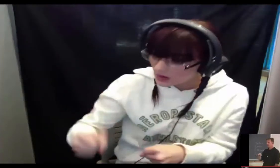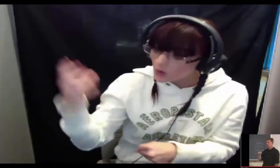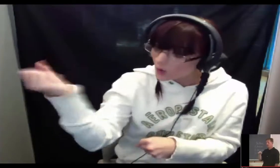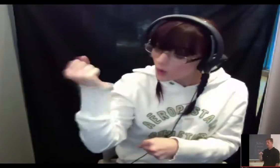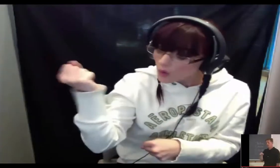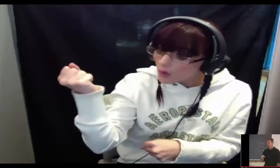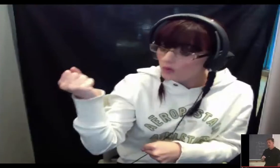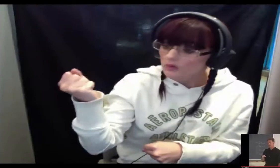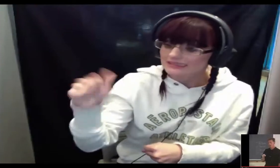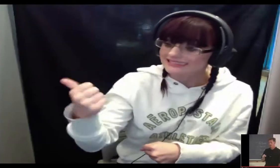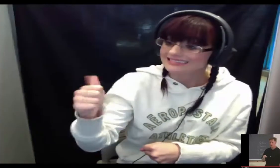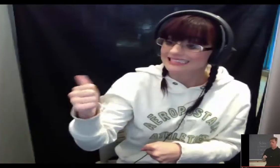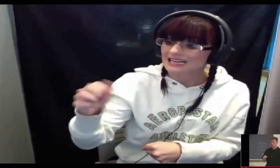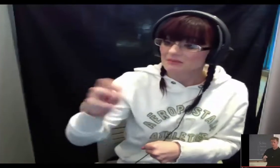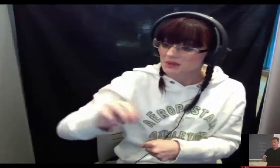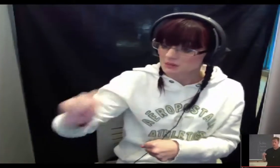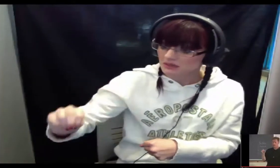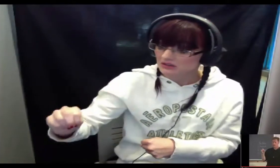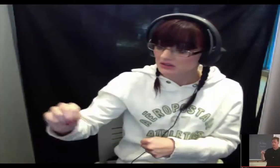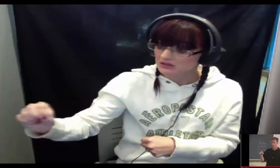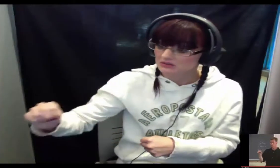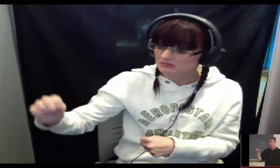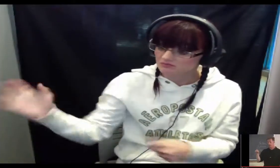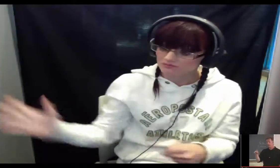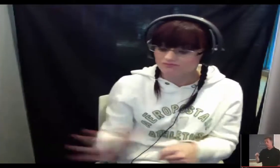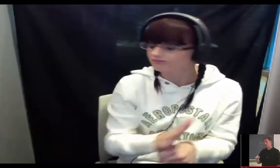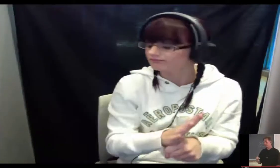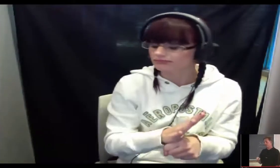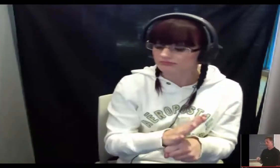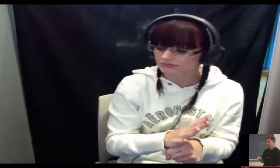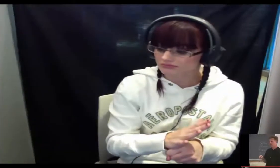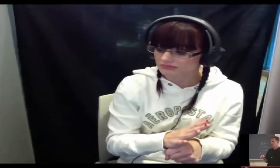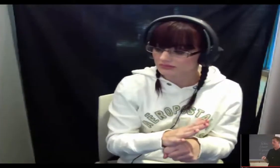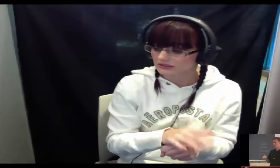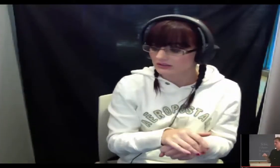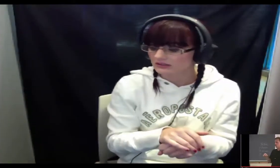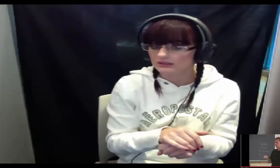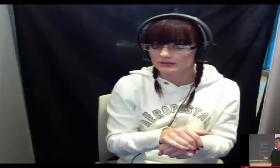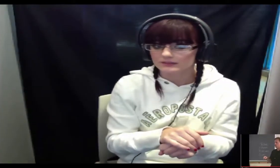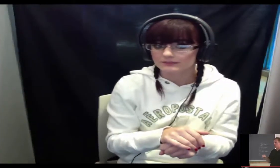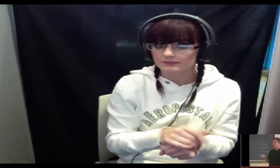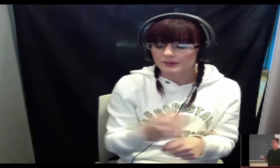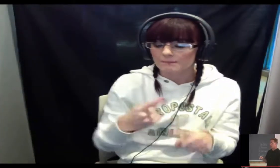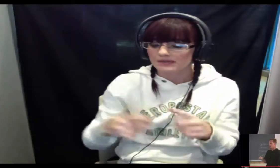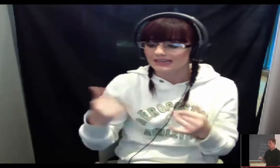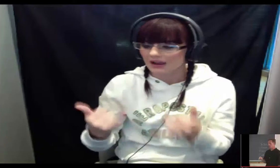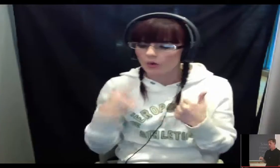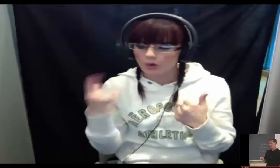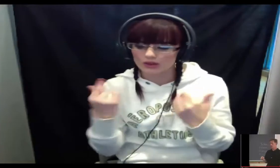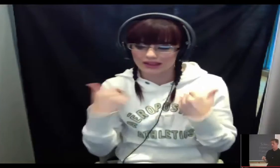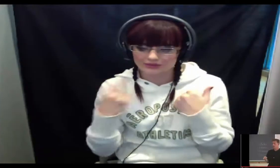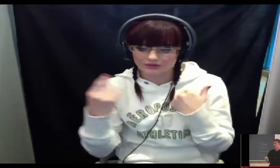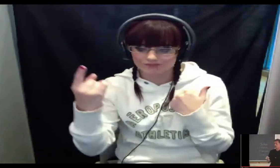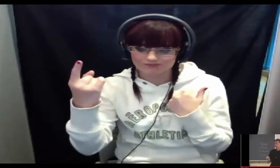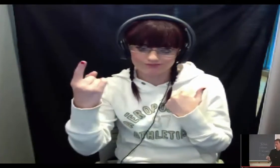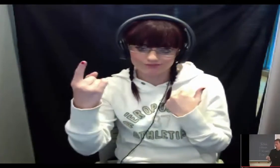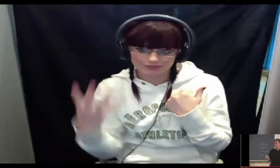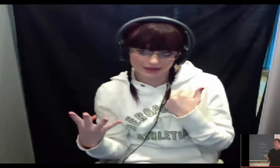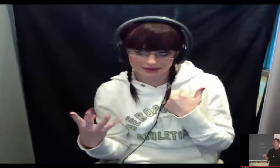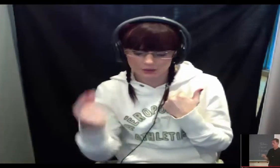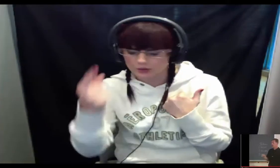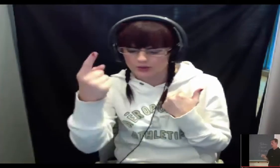the air is holding 5 milliliters total. That's half. 1/2, 50%. That's relative humidity.